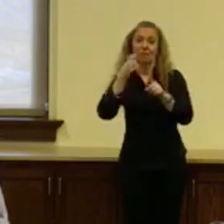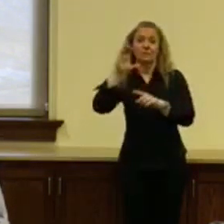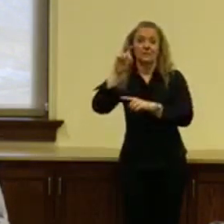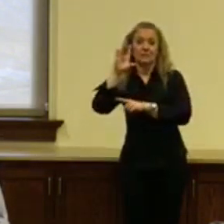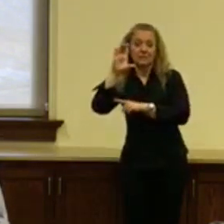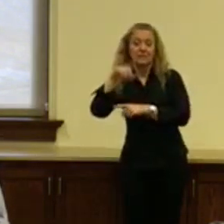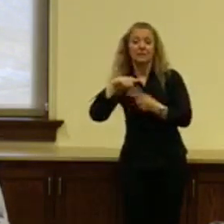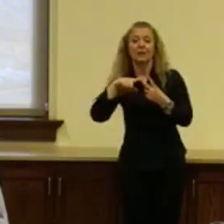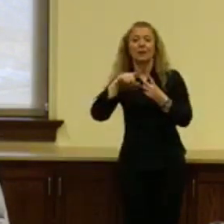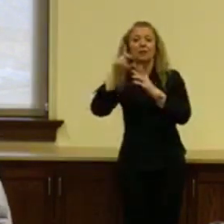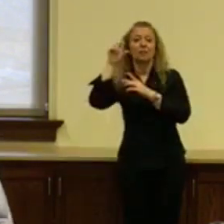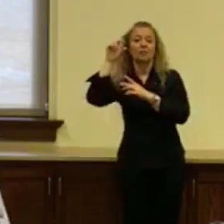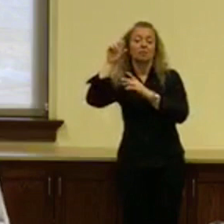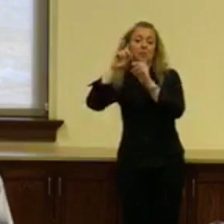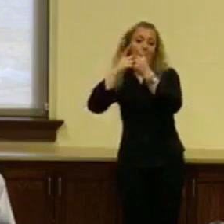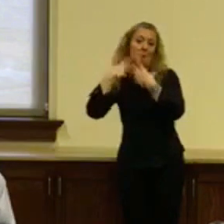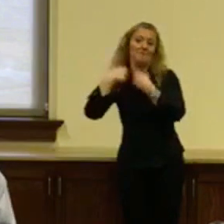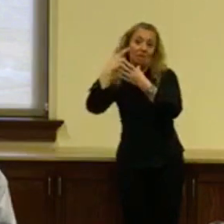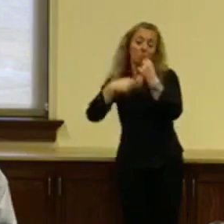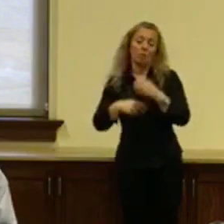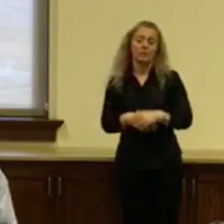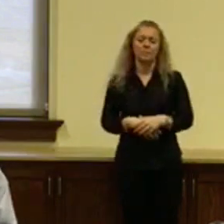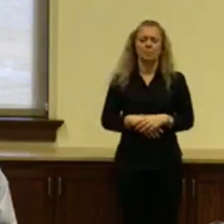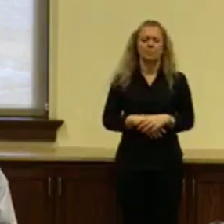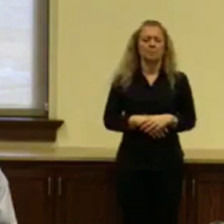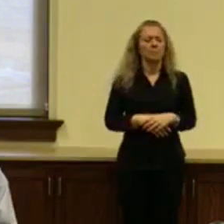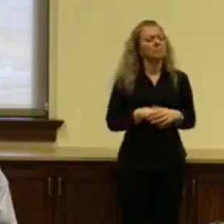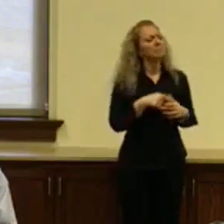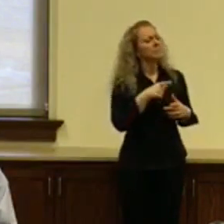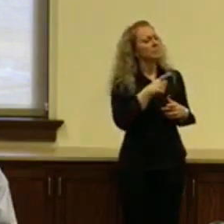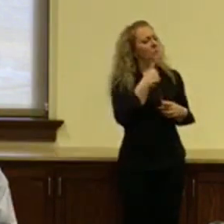Public Source is asking how many